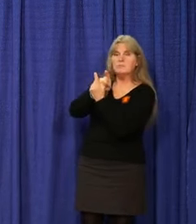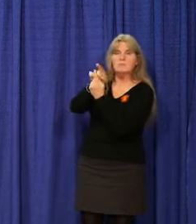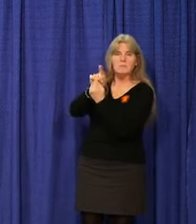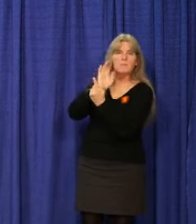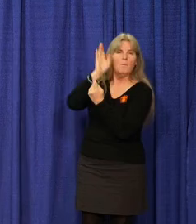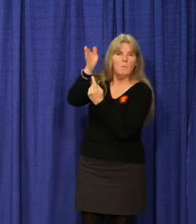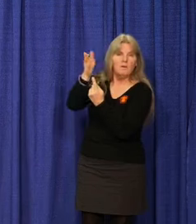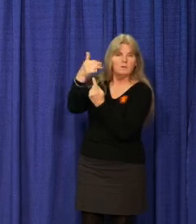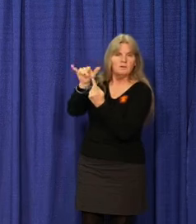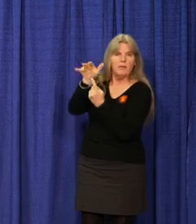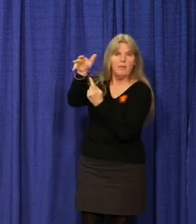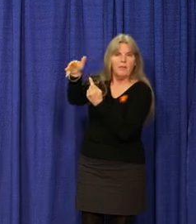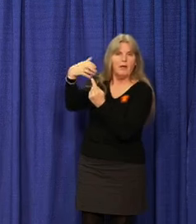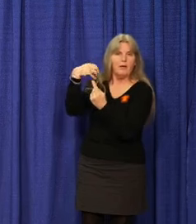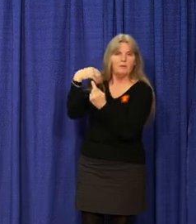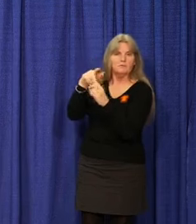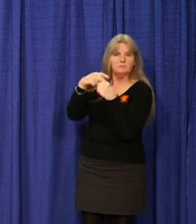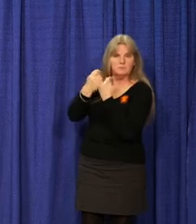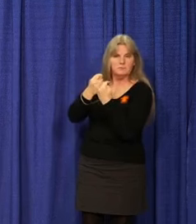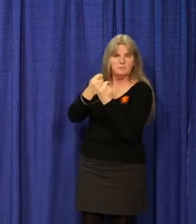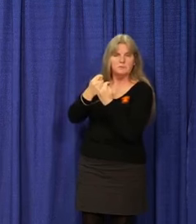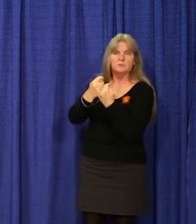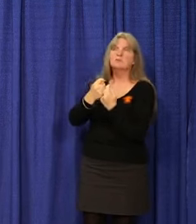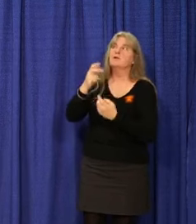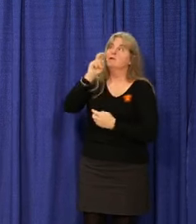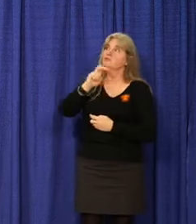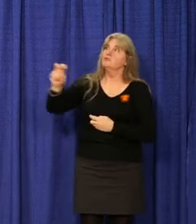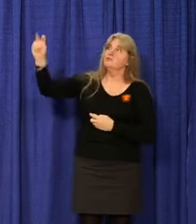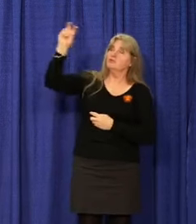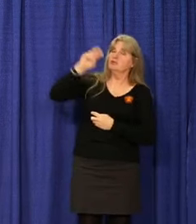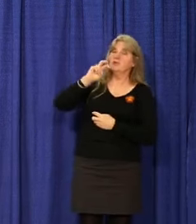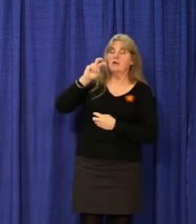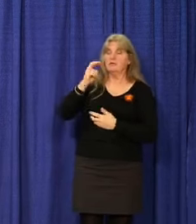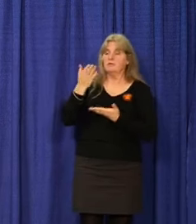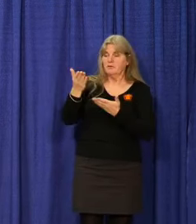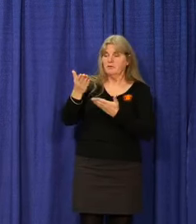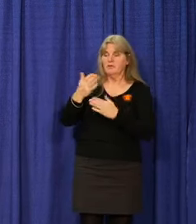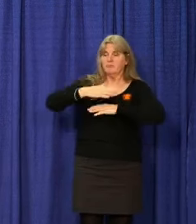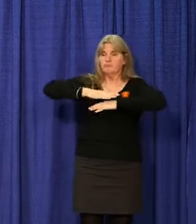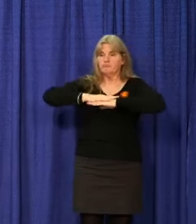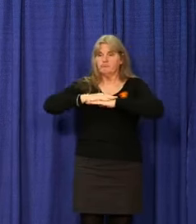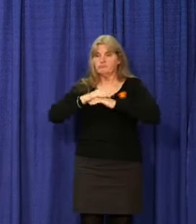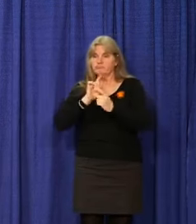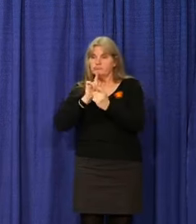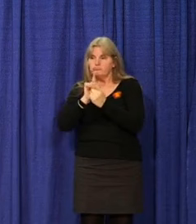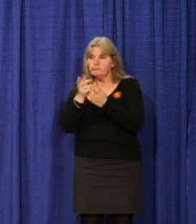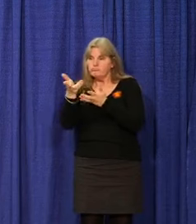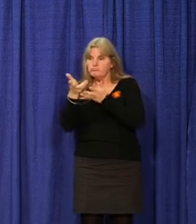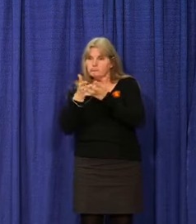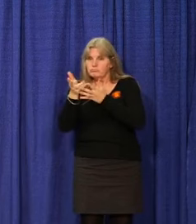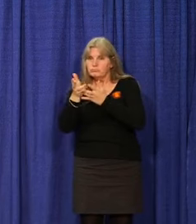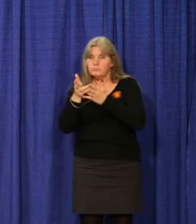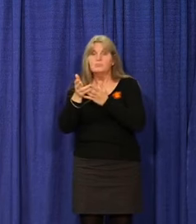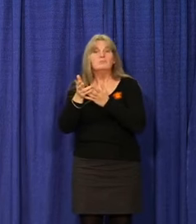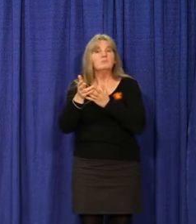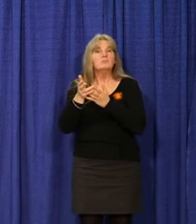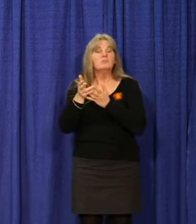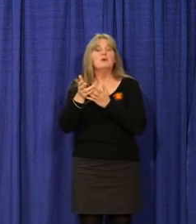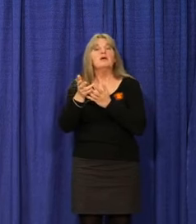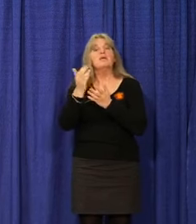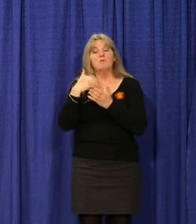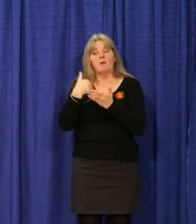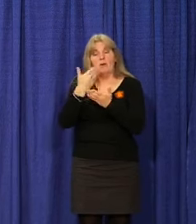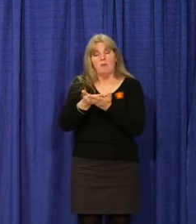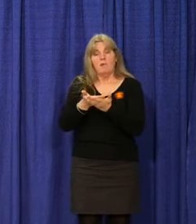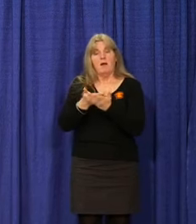Airport. Travelers can continue to expect to be greeted by our enforcement teams, and if you are arriving from a